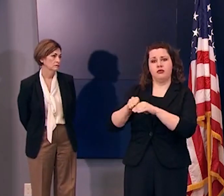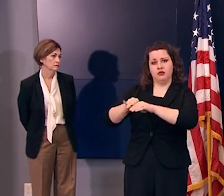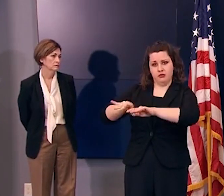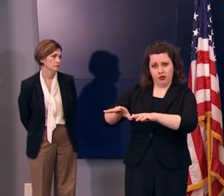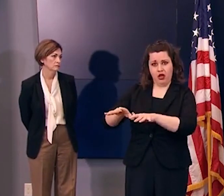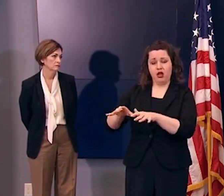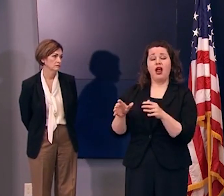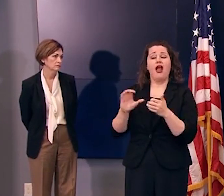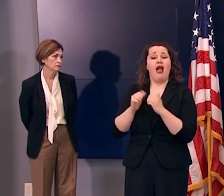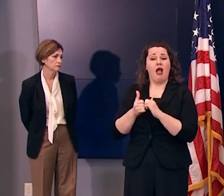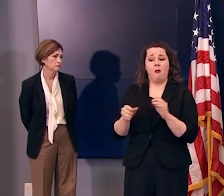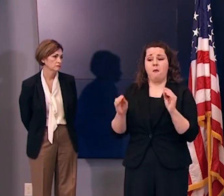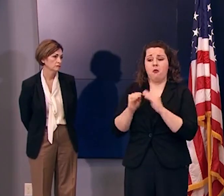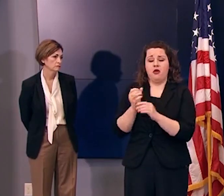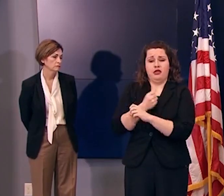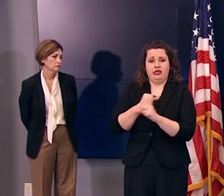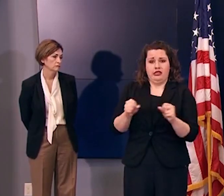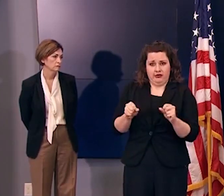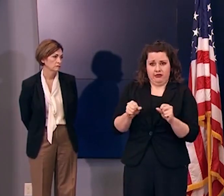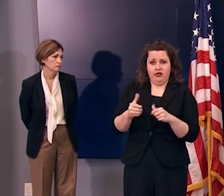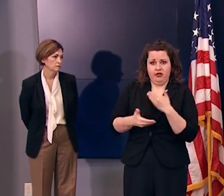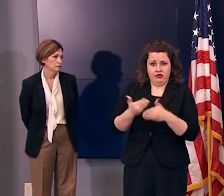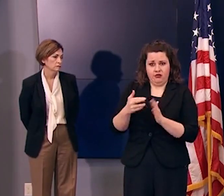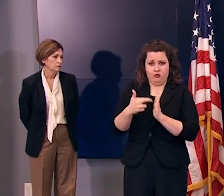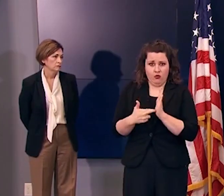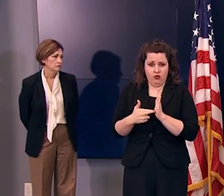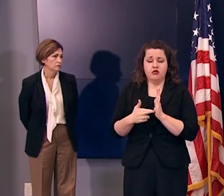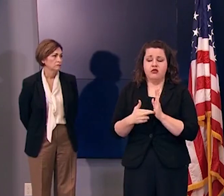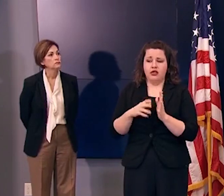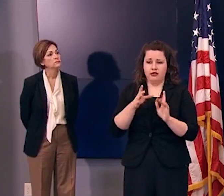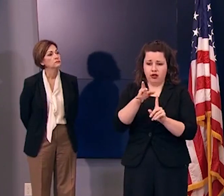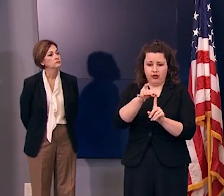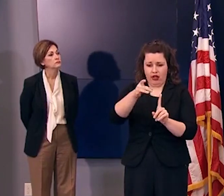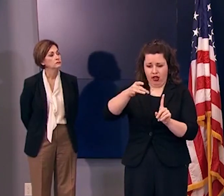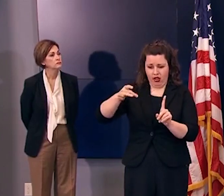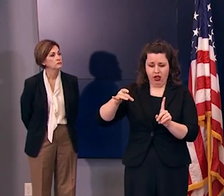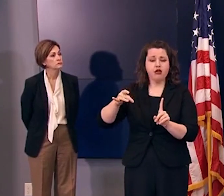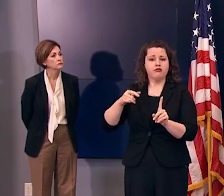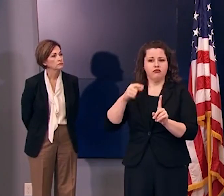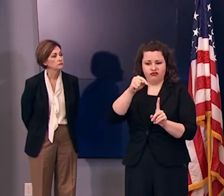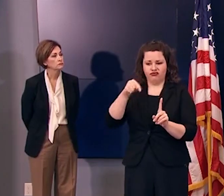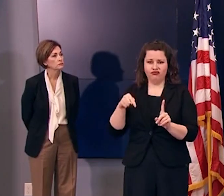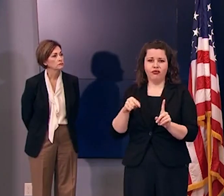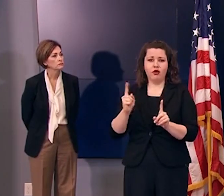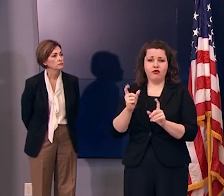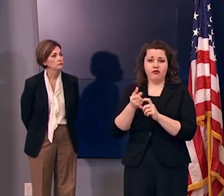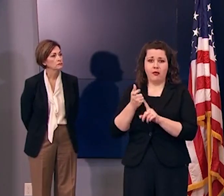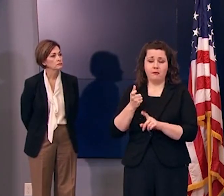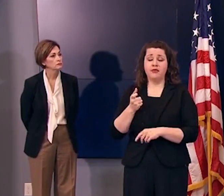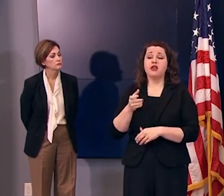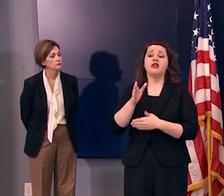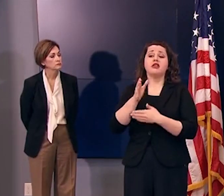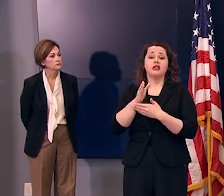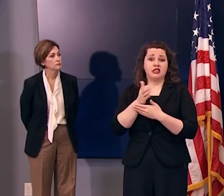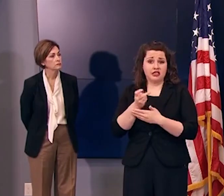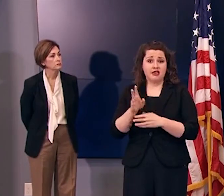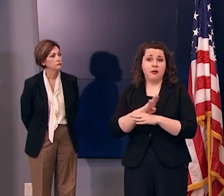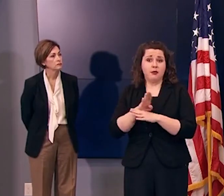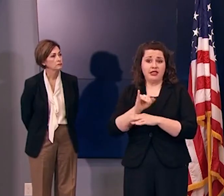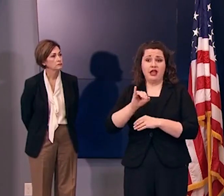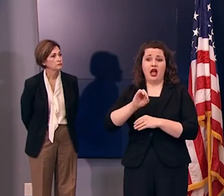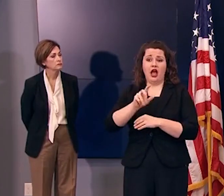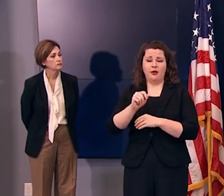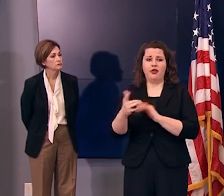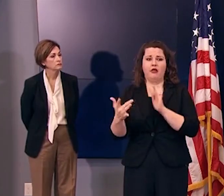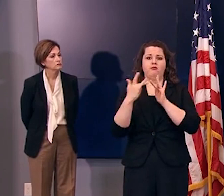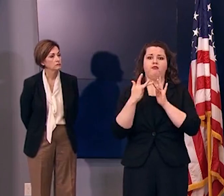additional safety measures and contact tracing. Some businesses in Iowa have already requested support for surveillance testing,